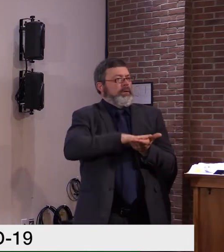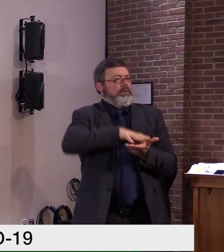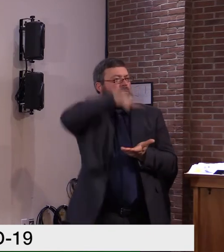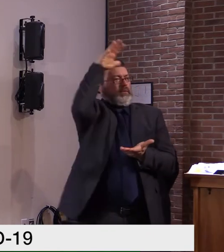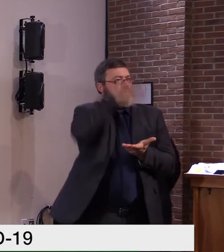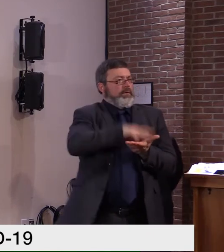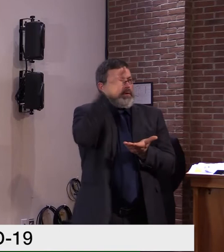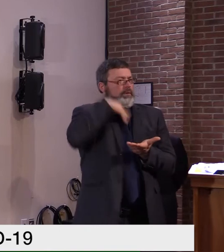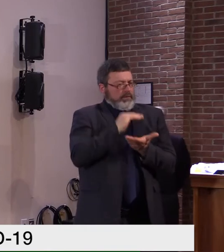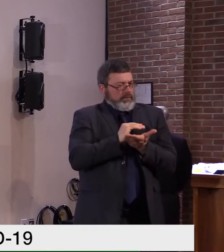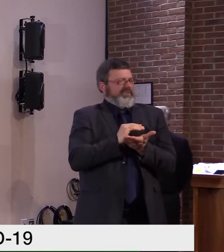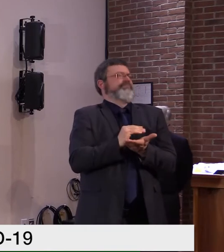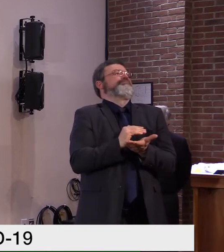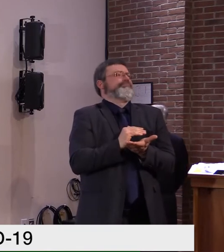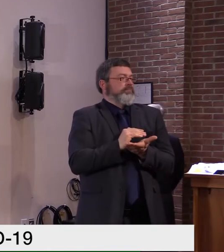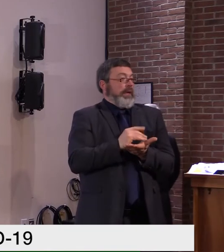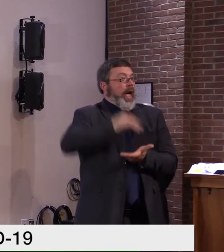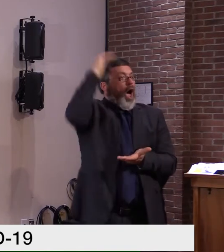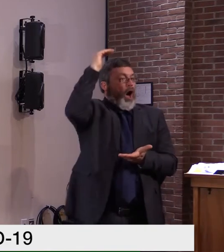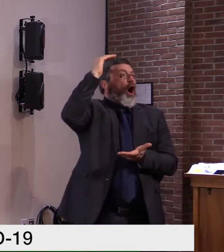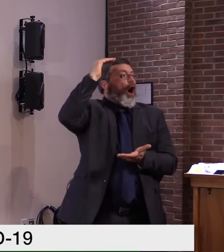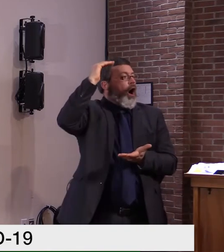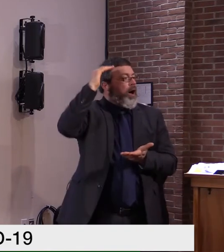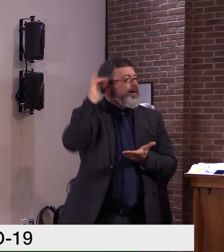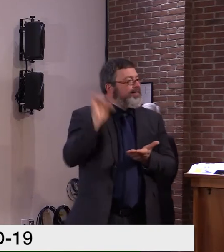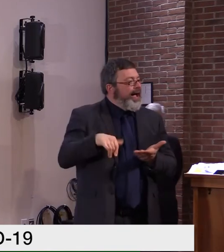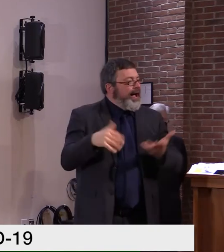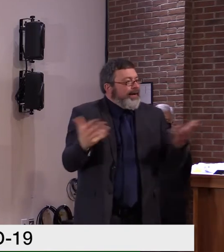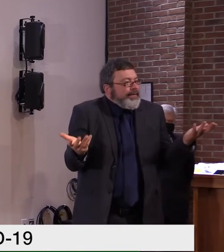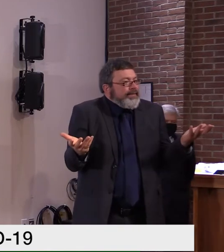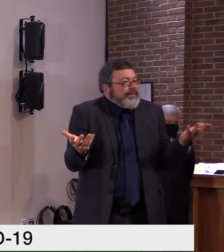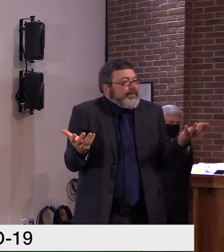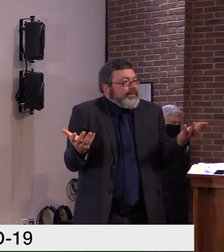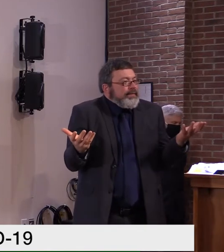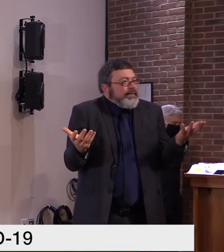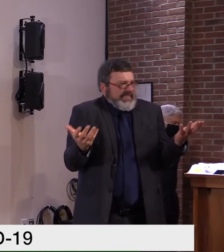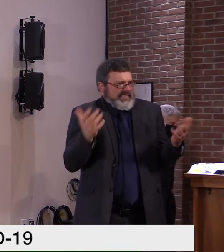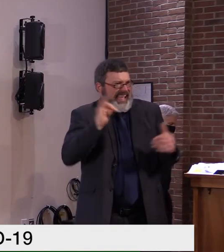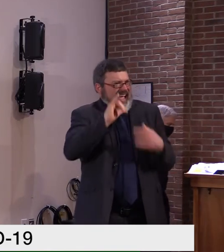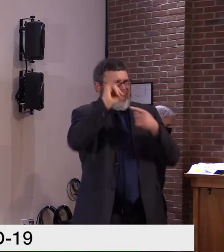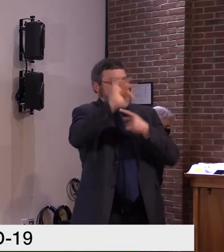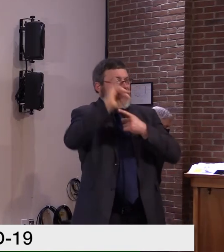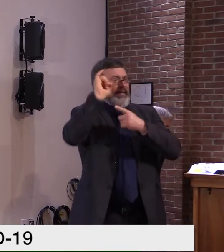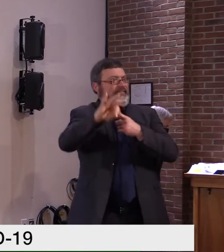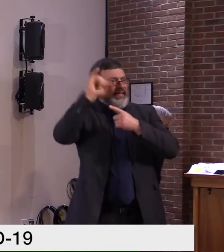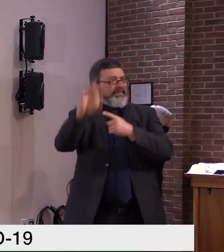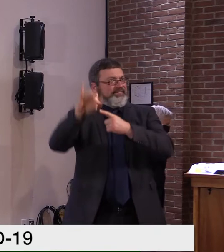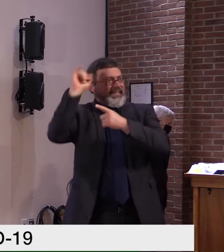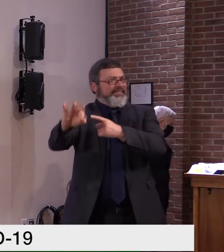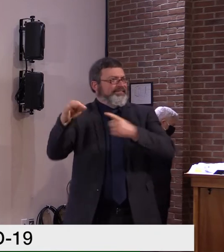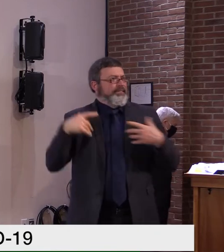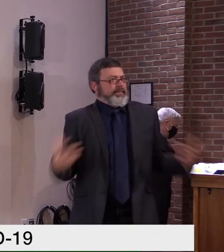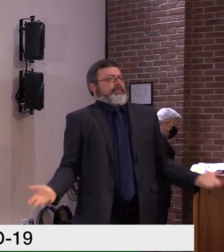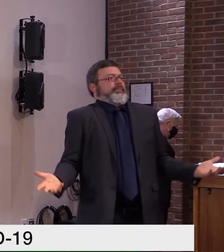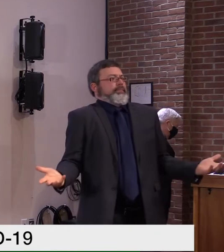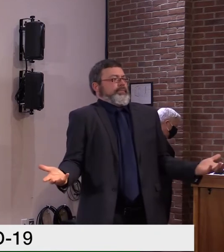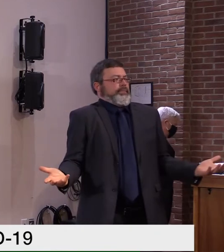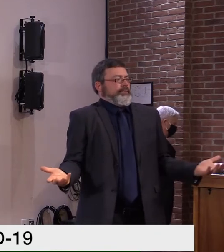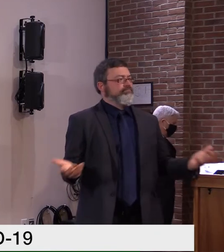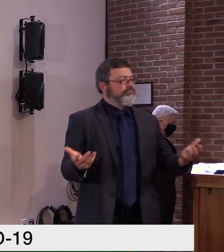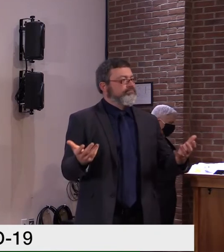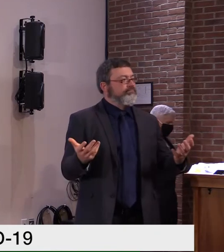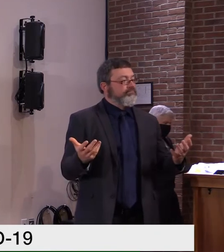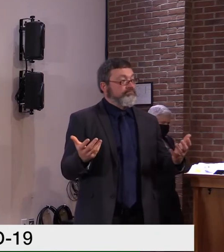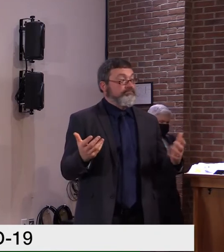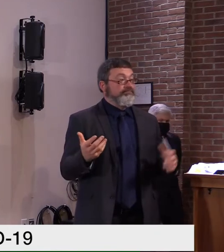enough so it'd have some effect. So there's a lot of ifs there, but at the same time, we would look at that and